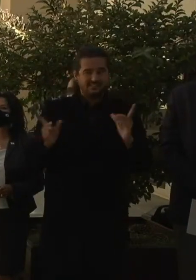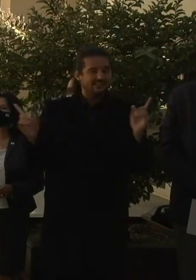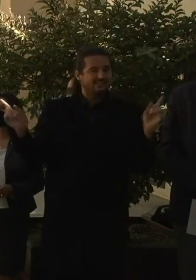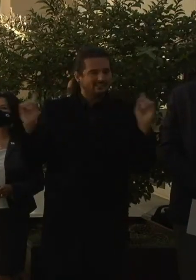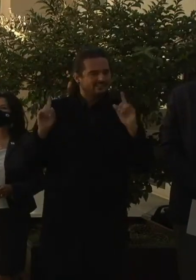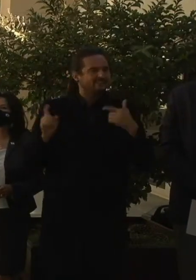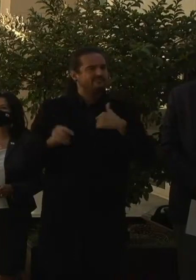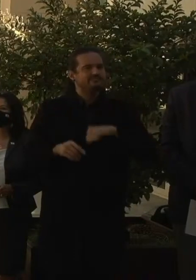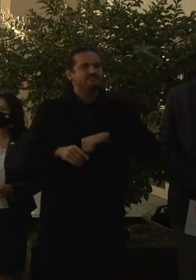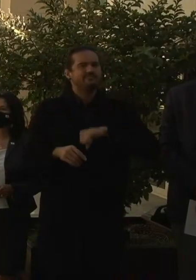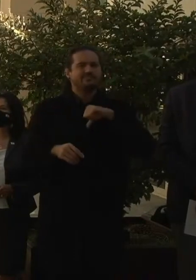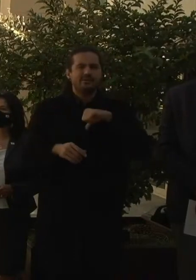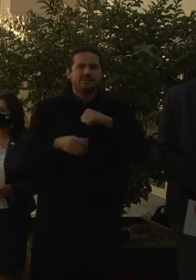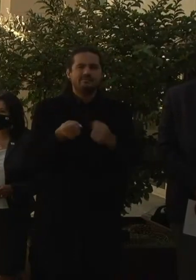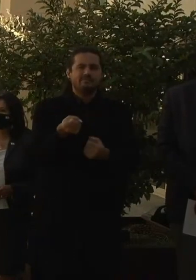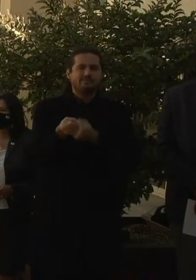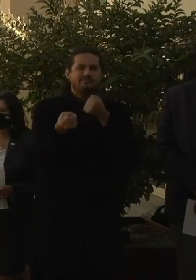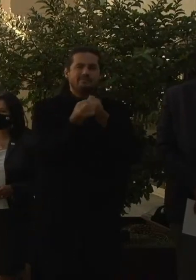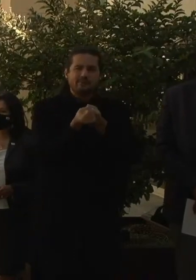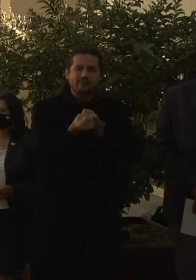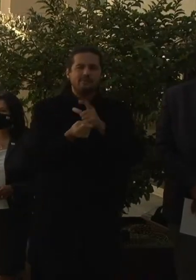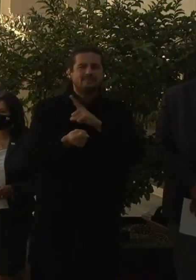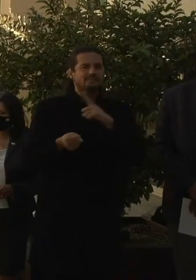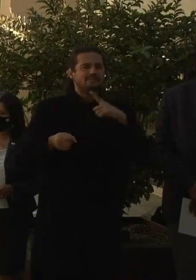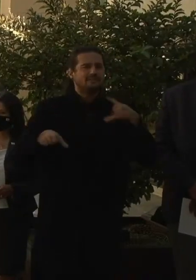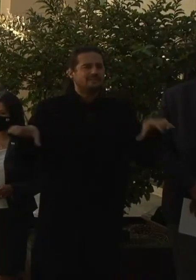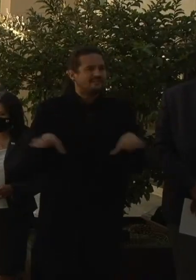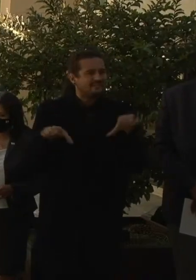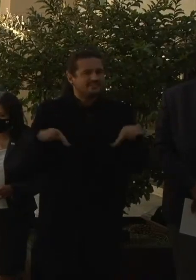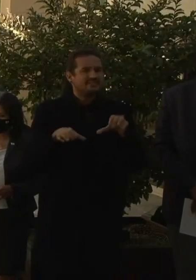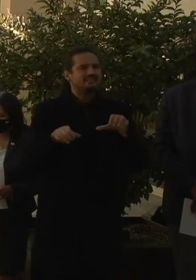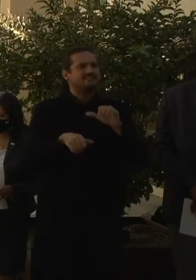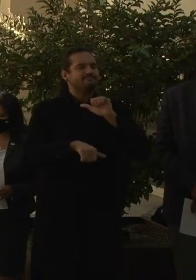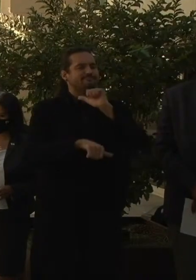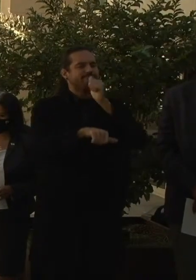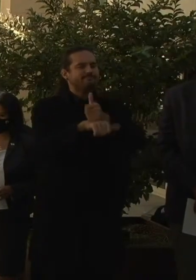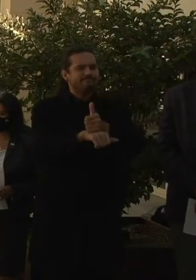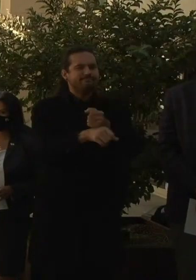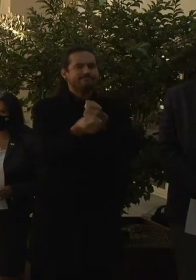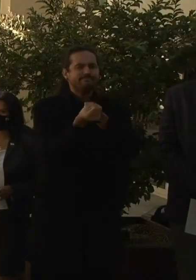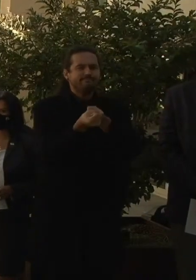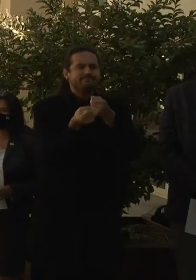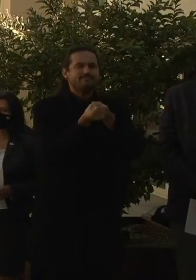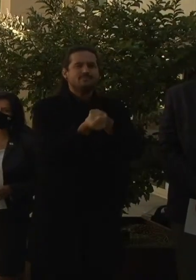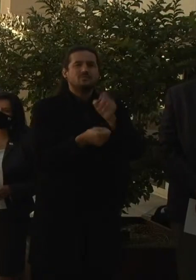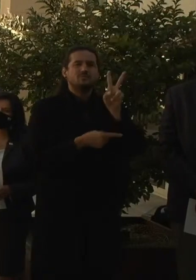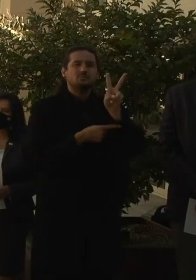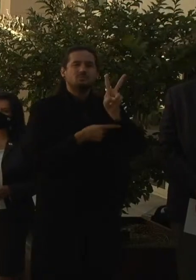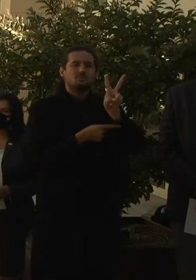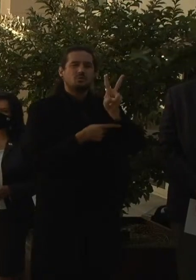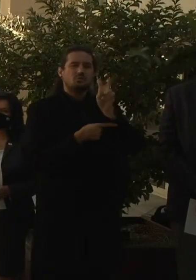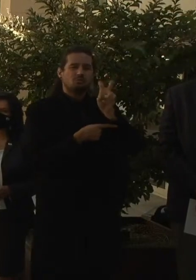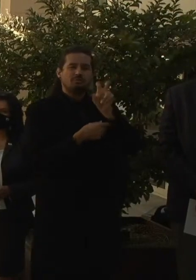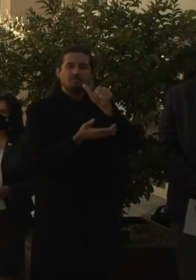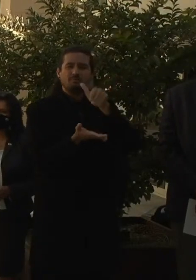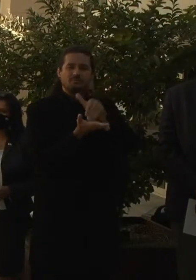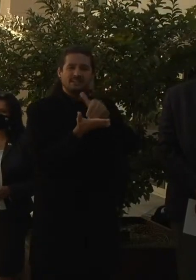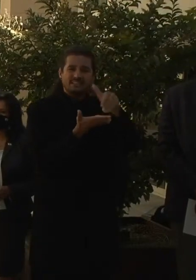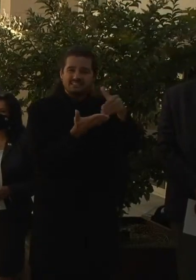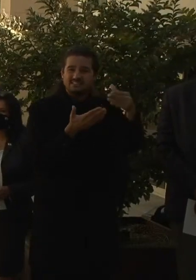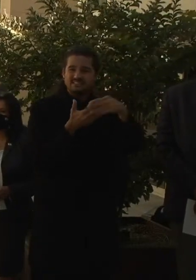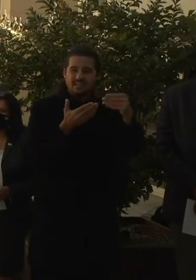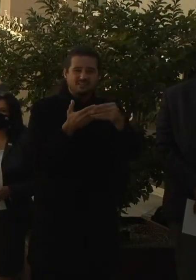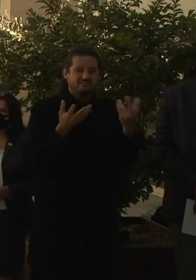effort, initiated and supported an effort to provide $200 million of local